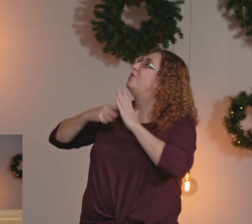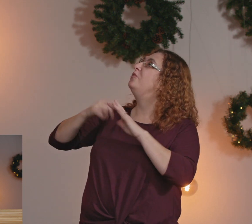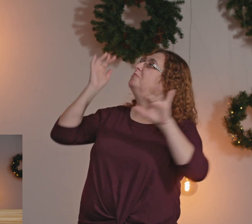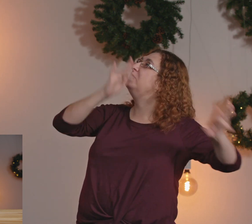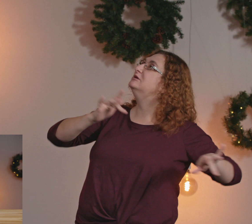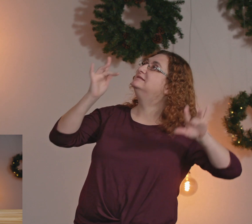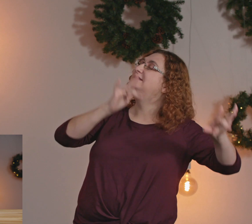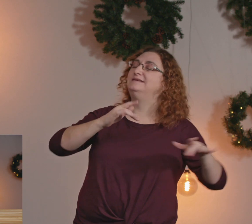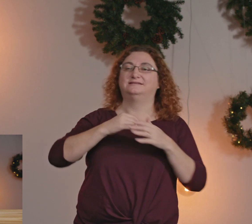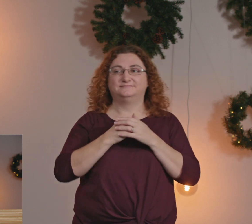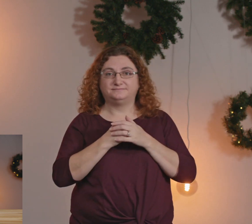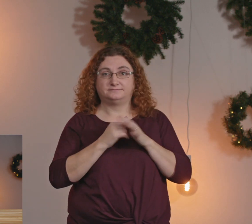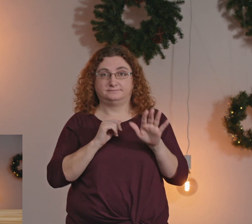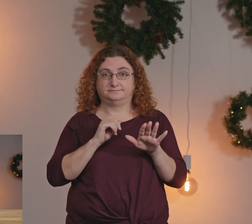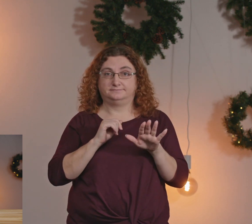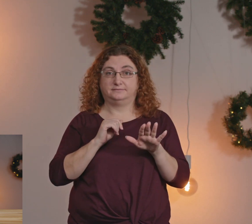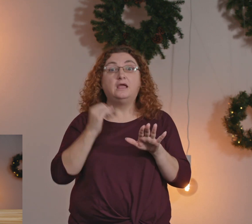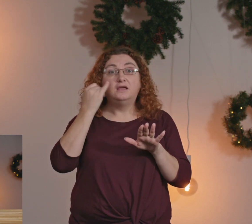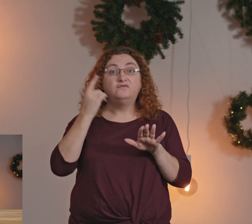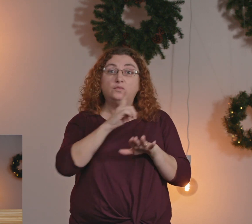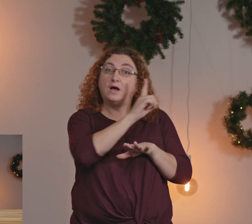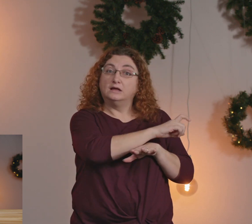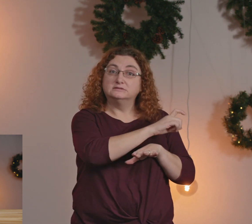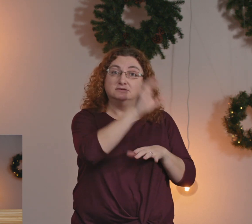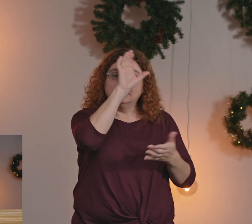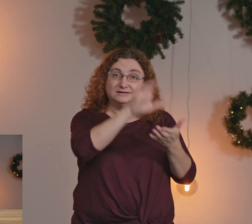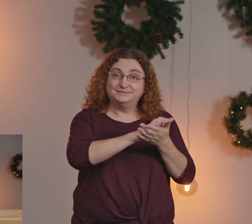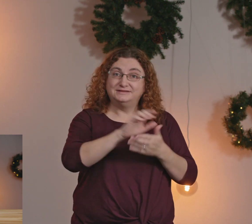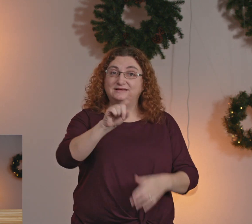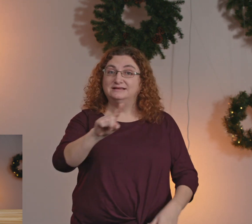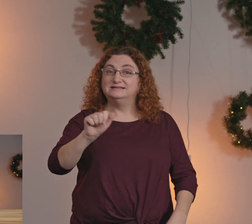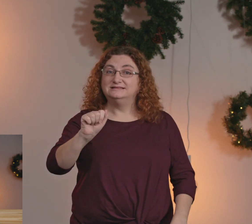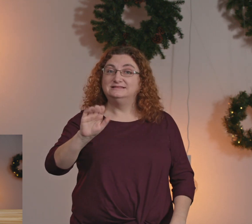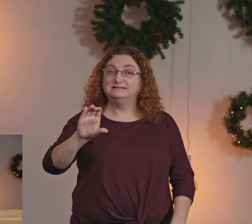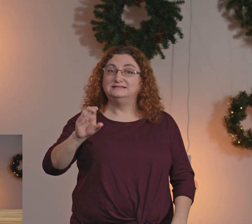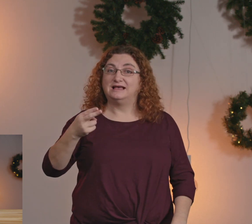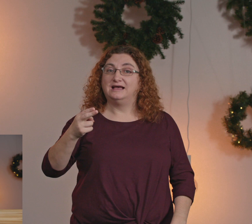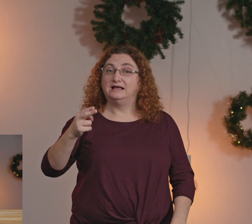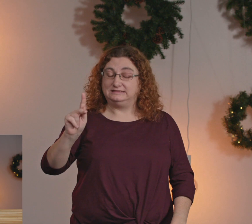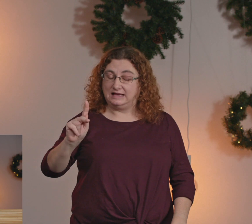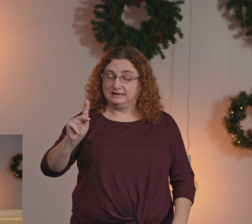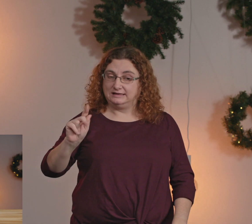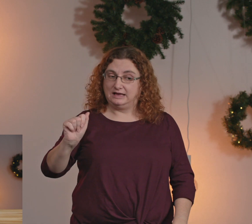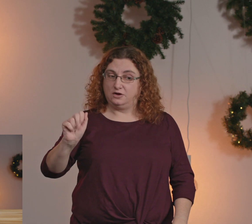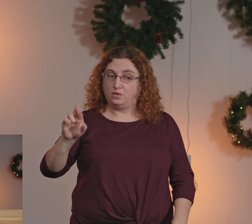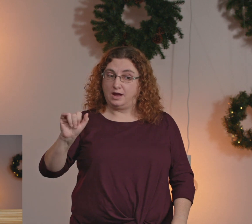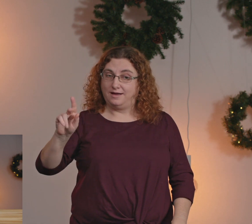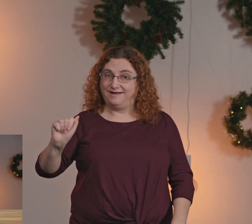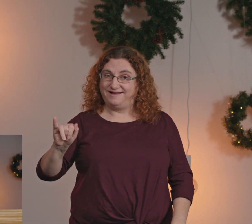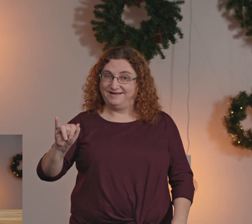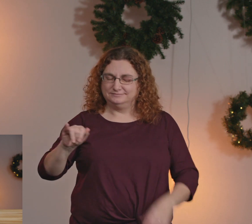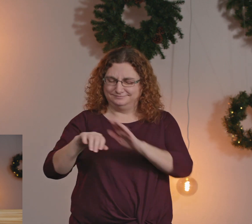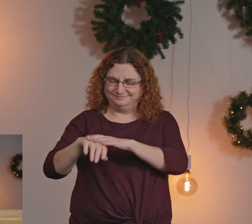Look, if you asked Zechariah to describe God and to say, what